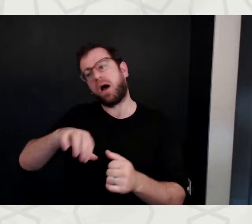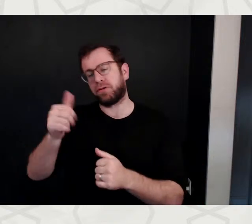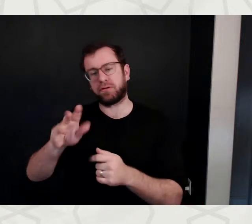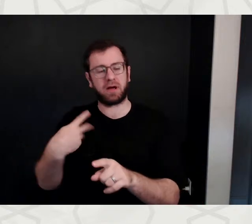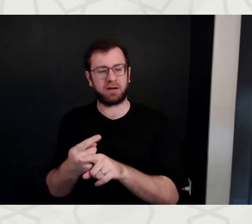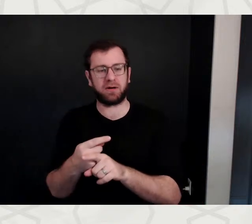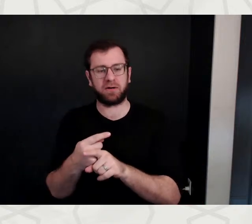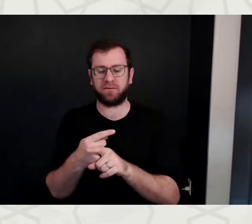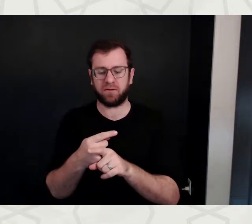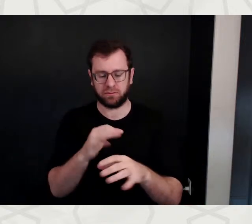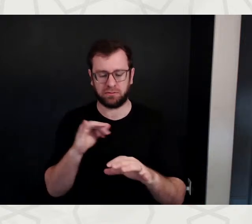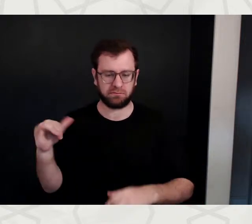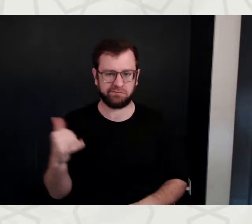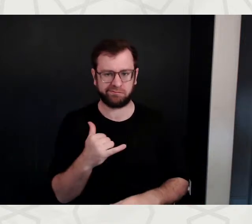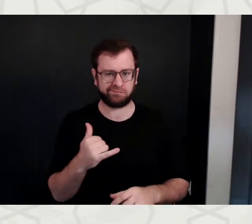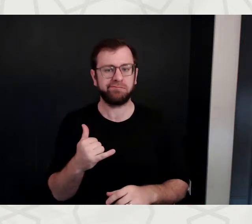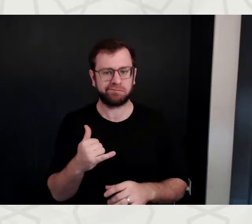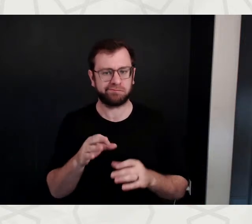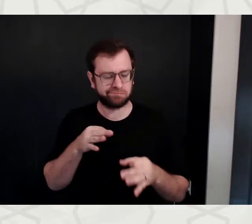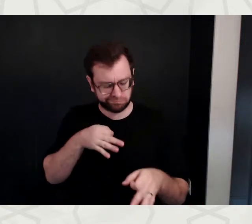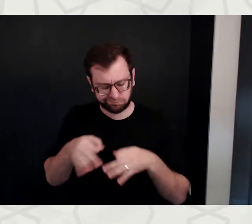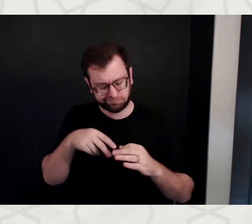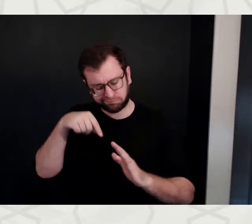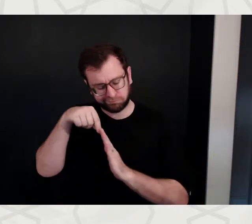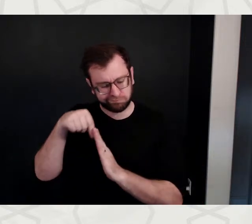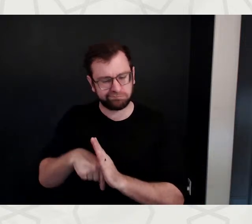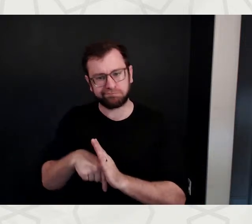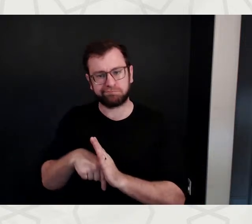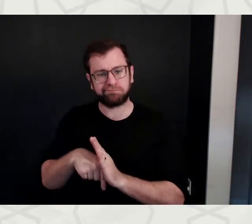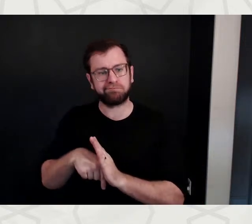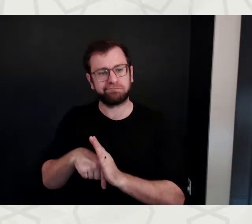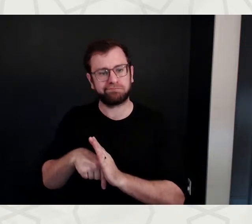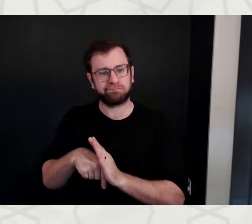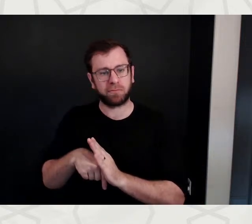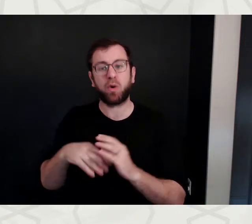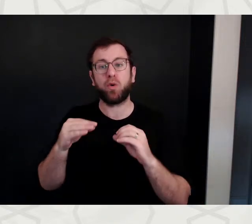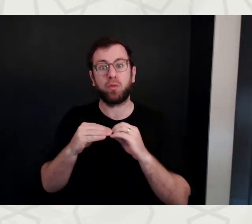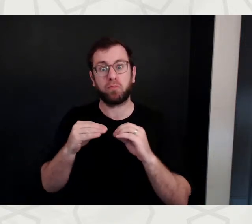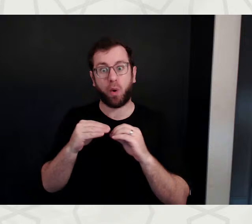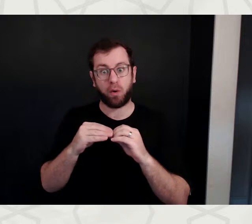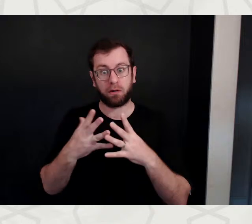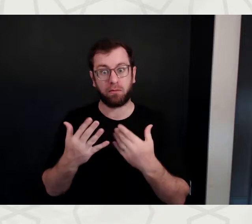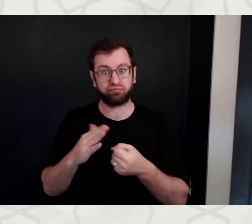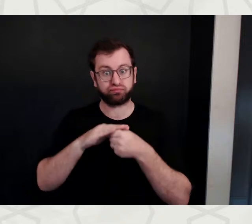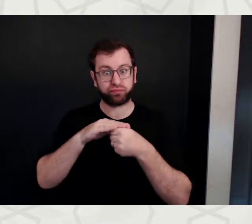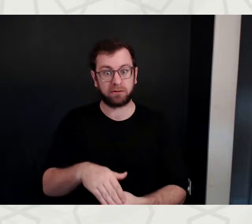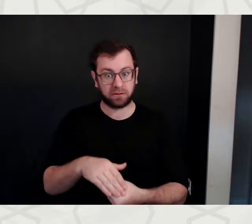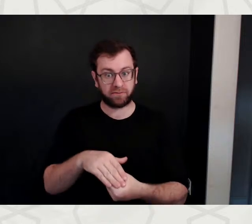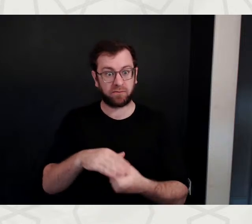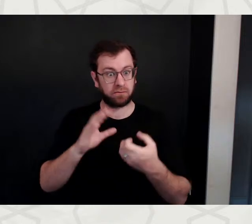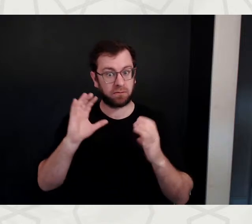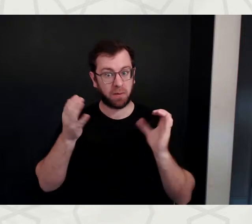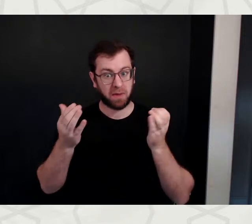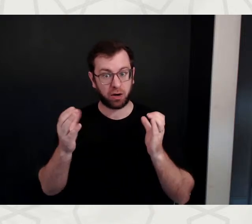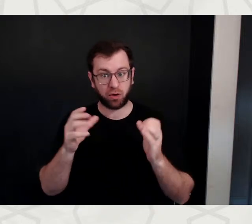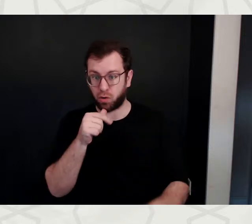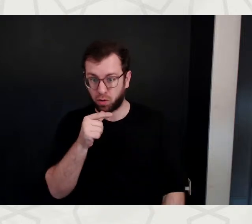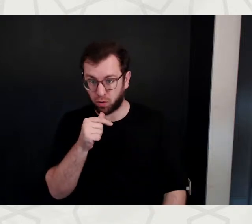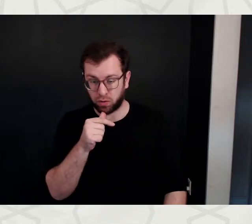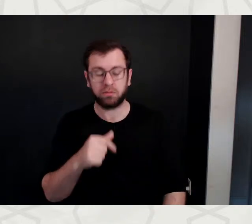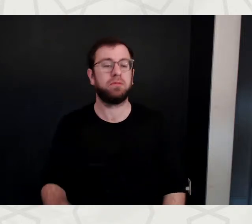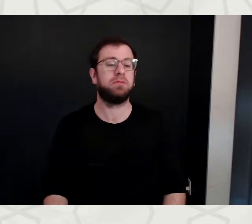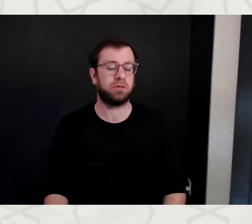noun, and it's waman adlam, and who is more oppressive. In other words, the